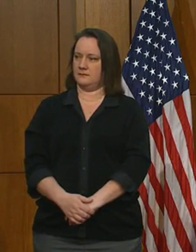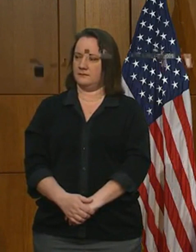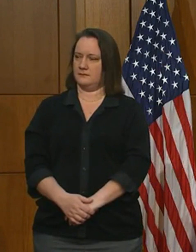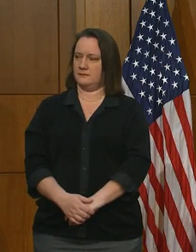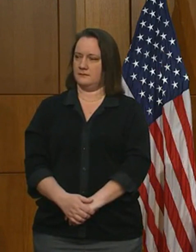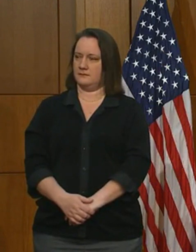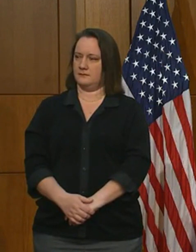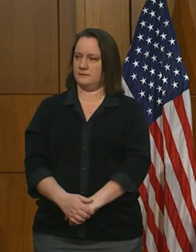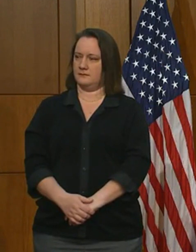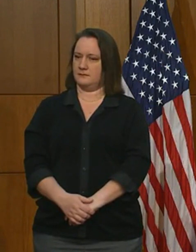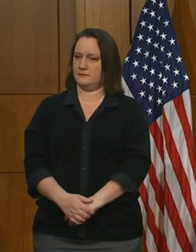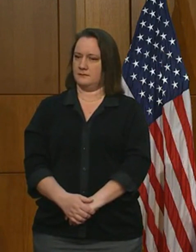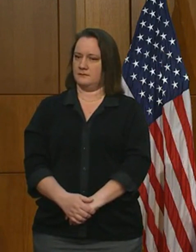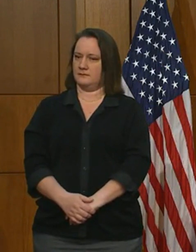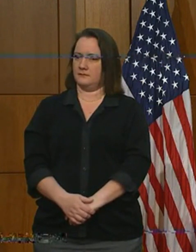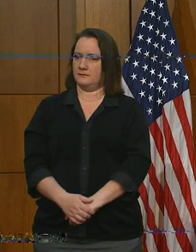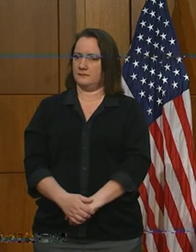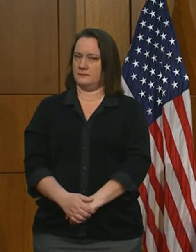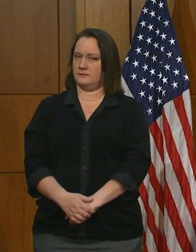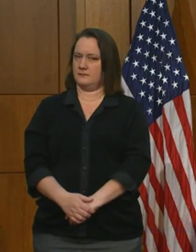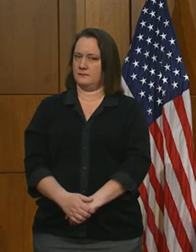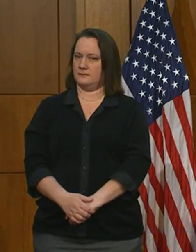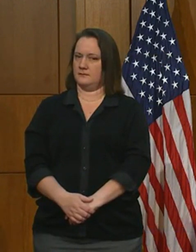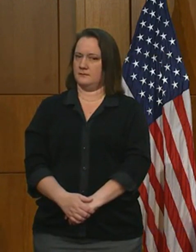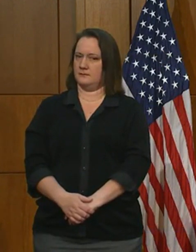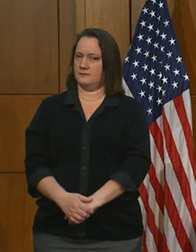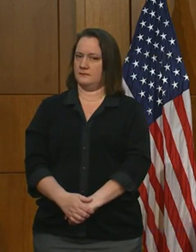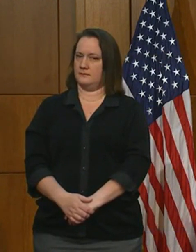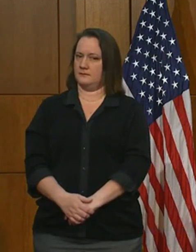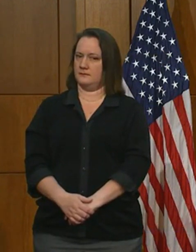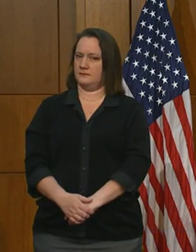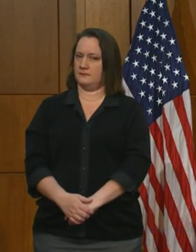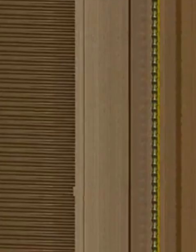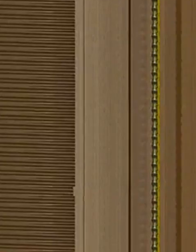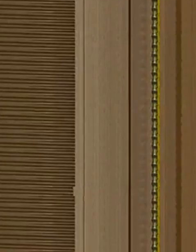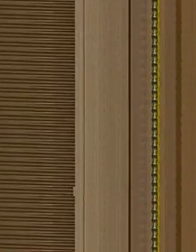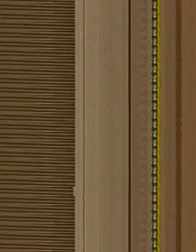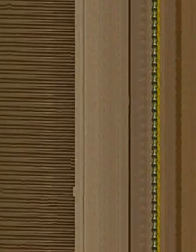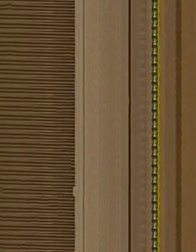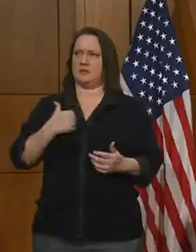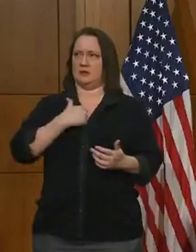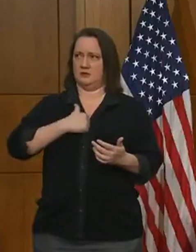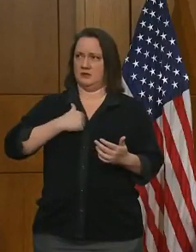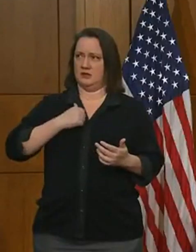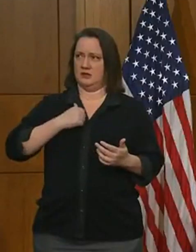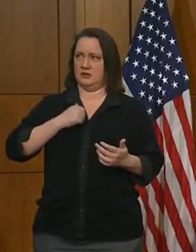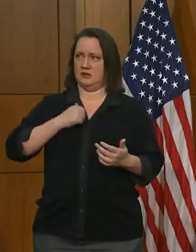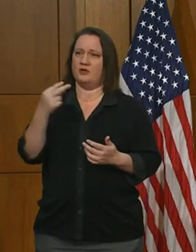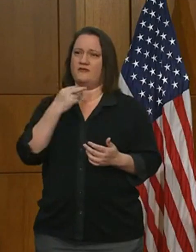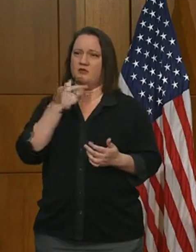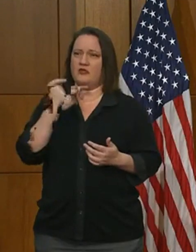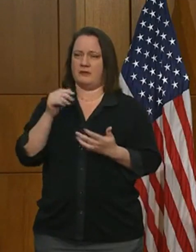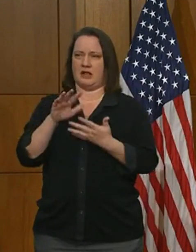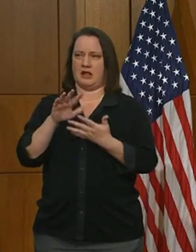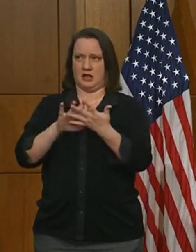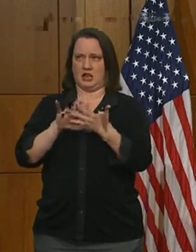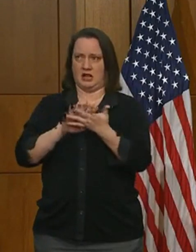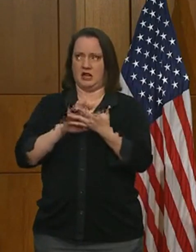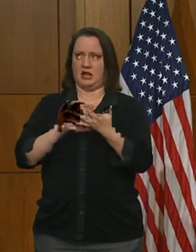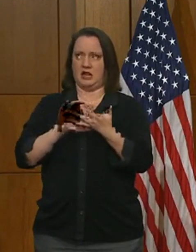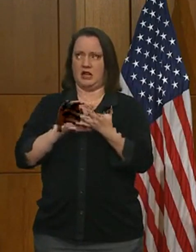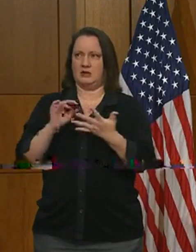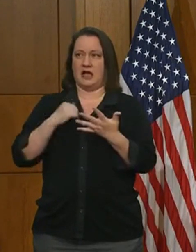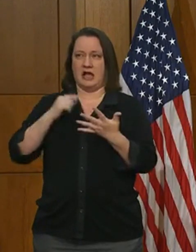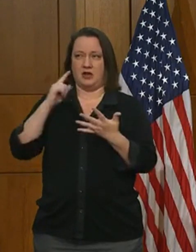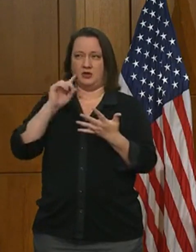experiencing. Why isn't Virginia doing the same? I apologize. Your voice was a bit mumbled, and I